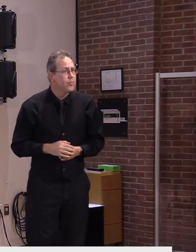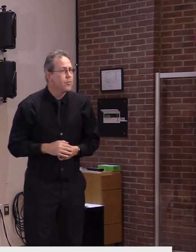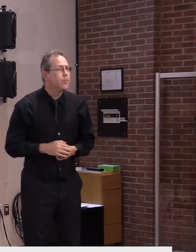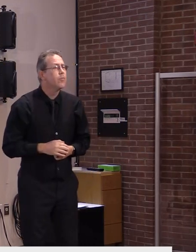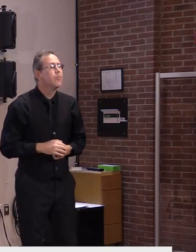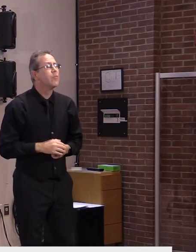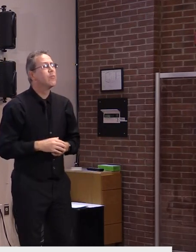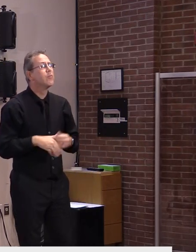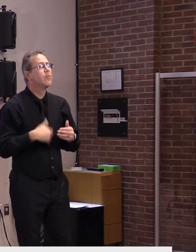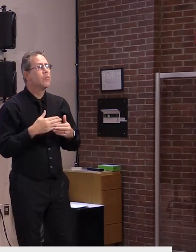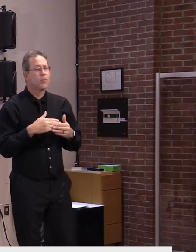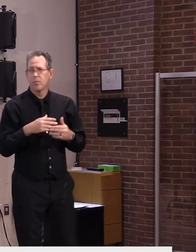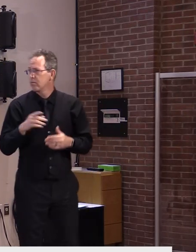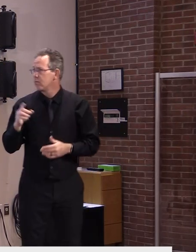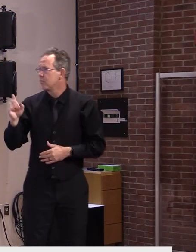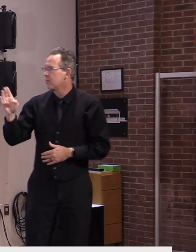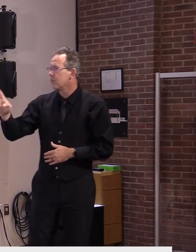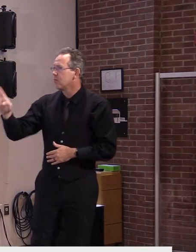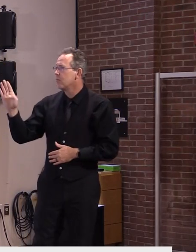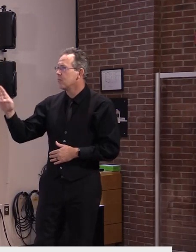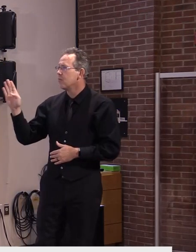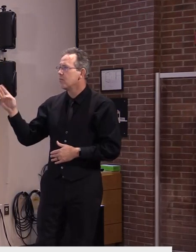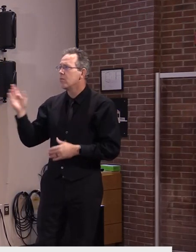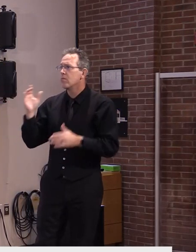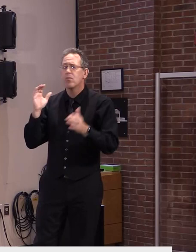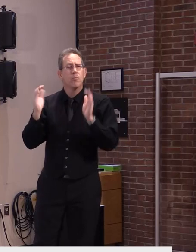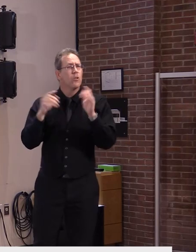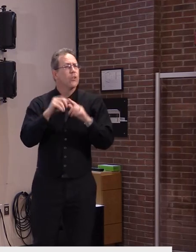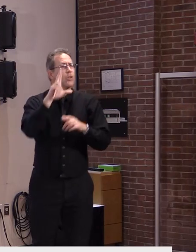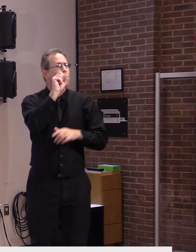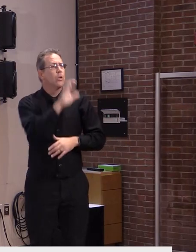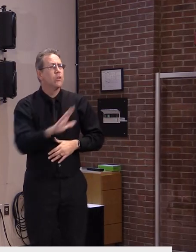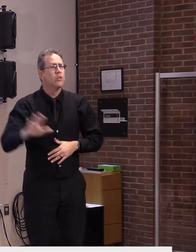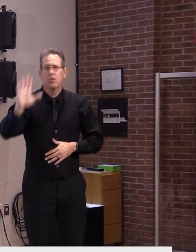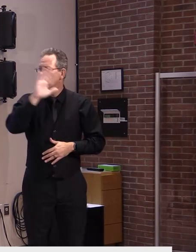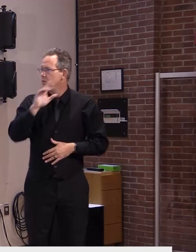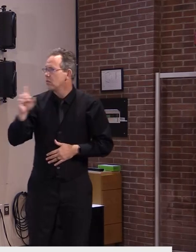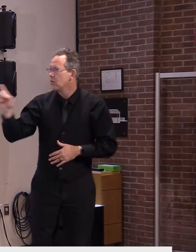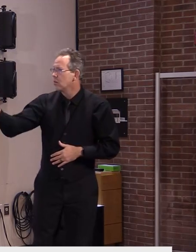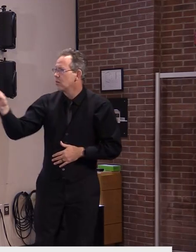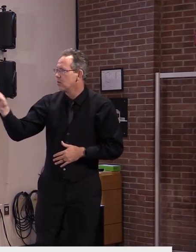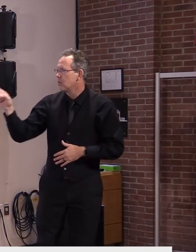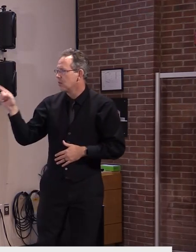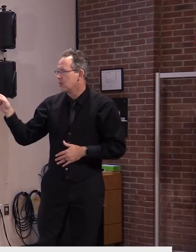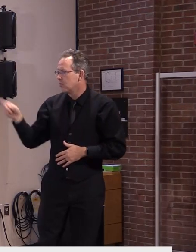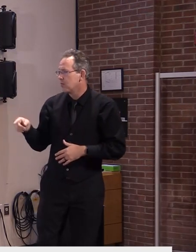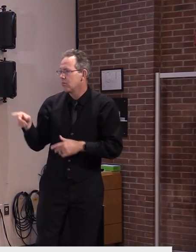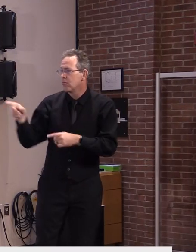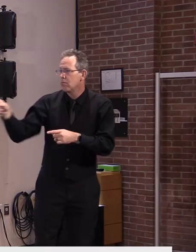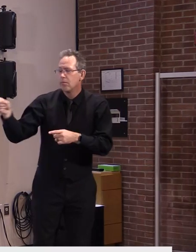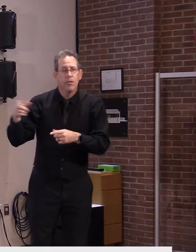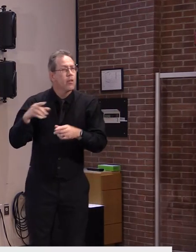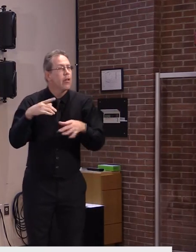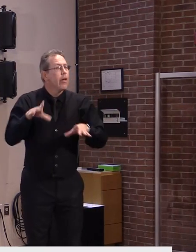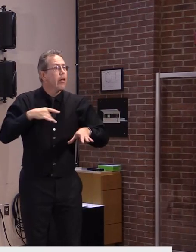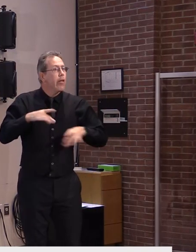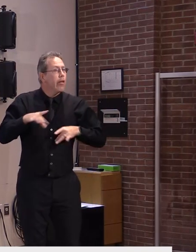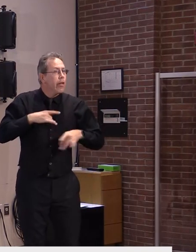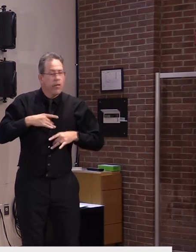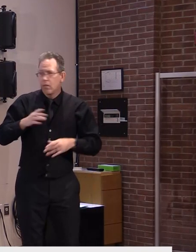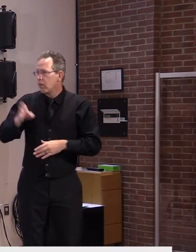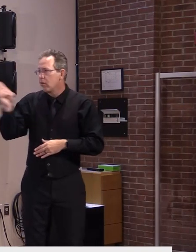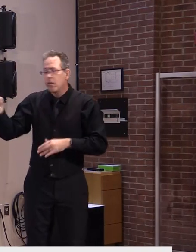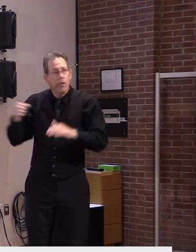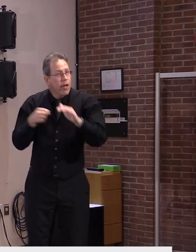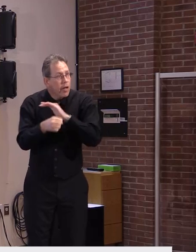still seeing optimistic trends, certainly across the country, you see here that cases, hospitalizations, and deaths for this week have